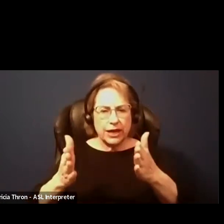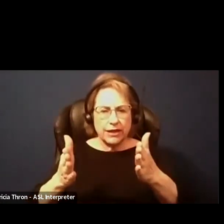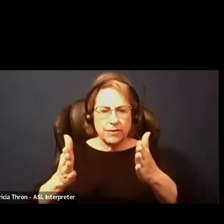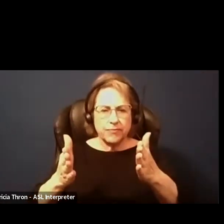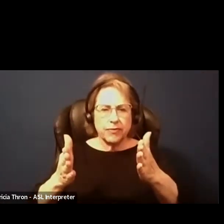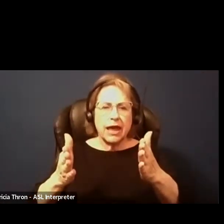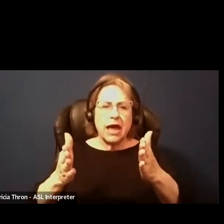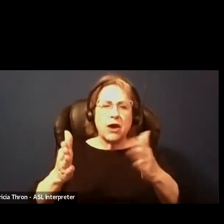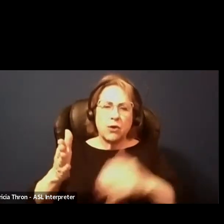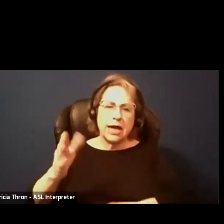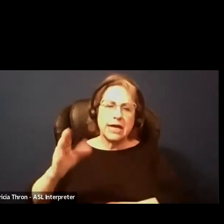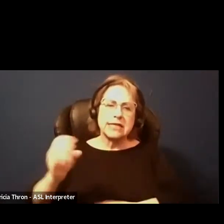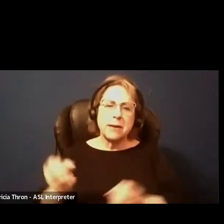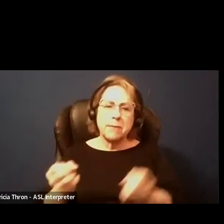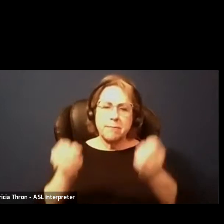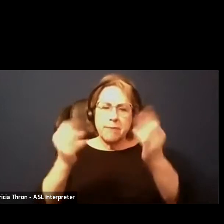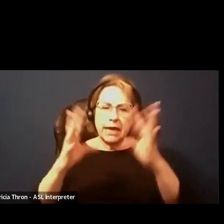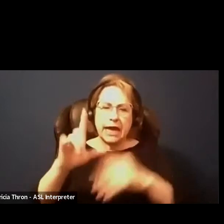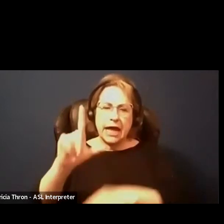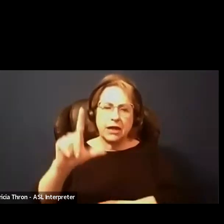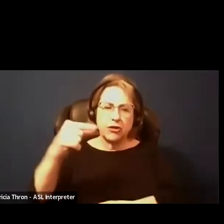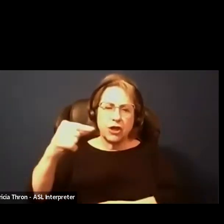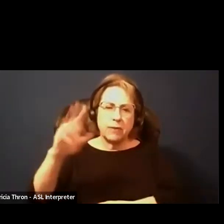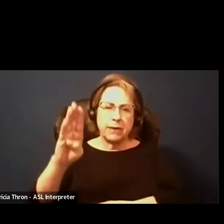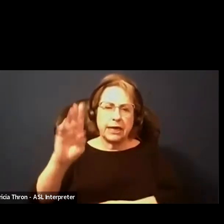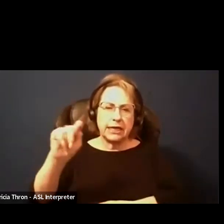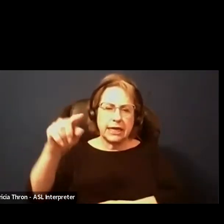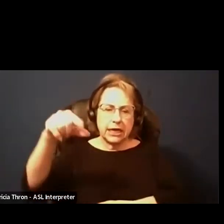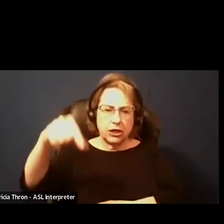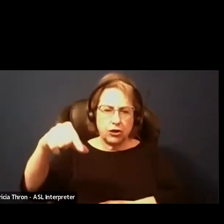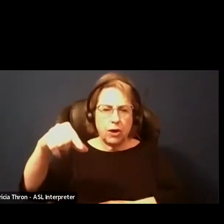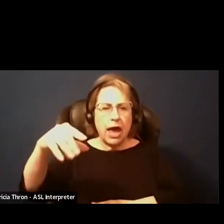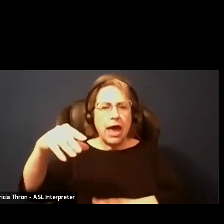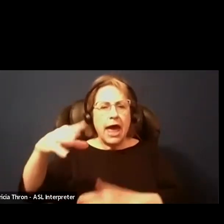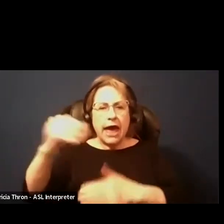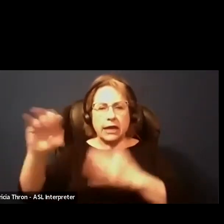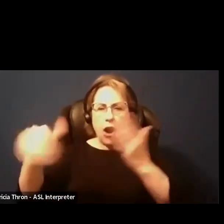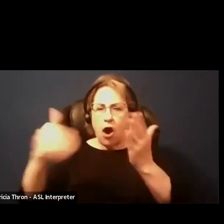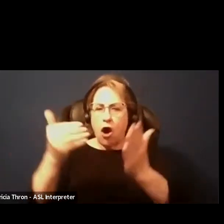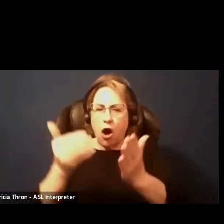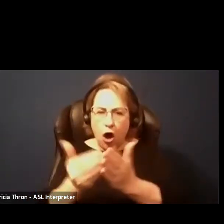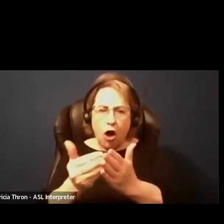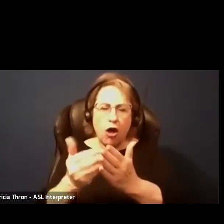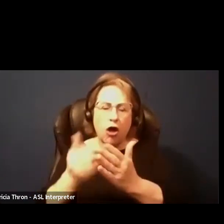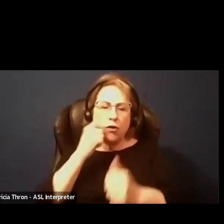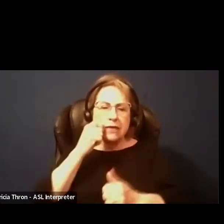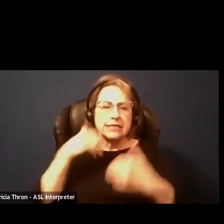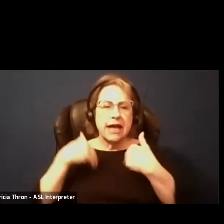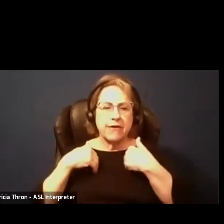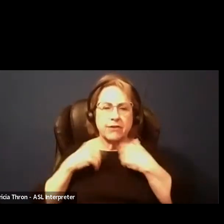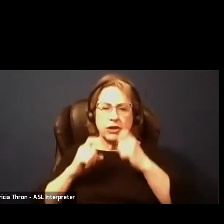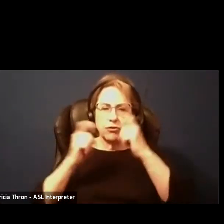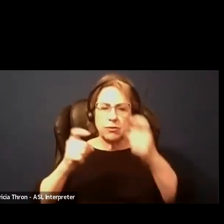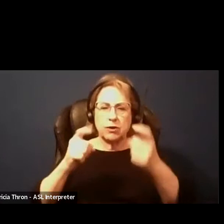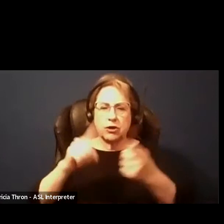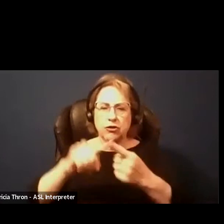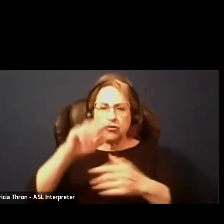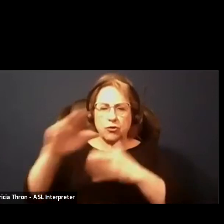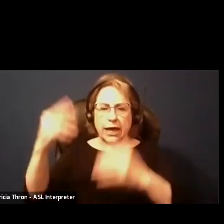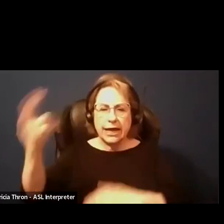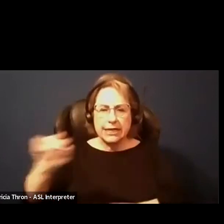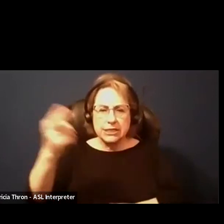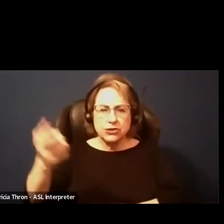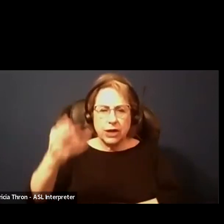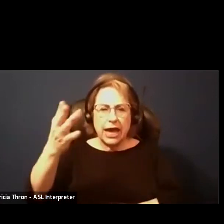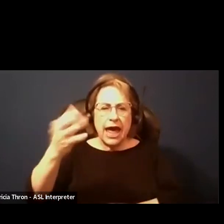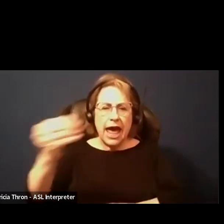all races have contributed to the history and equality for all people. And whereas LGBTQIA+ individuals